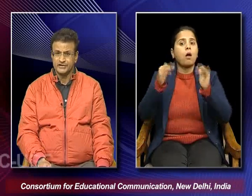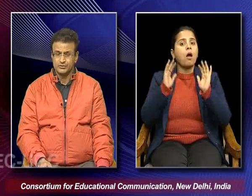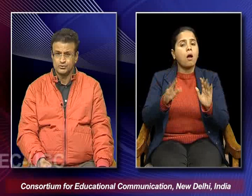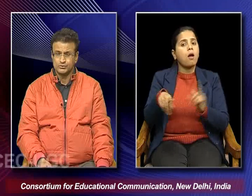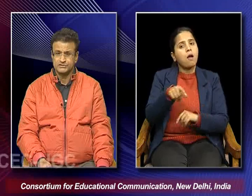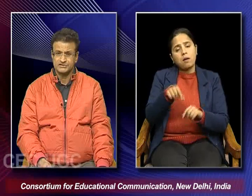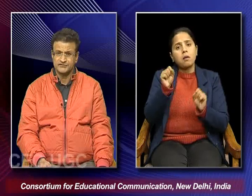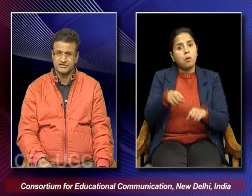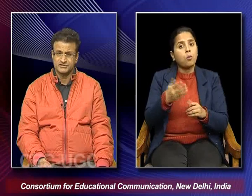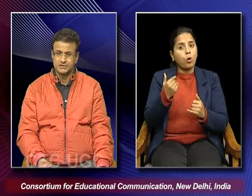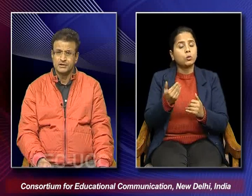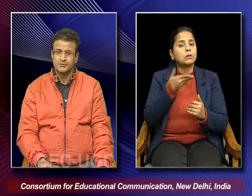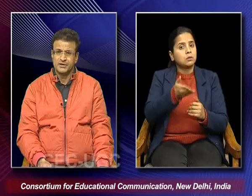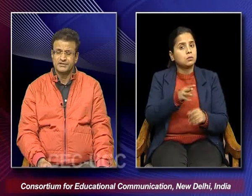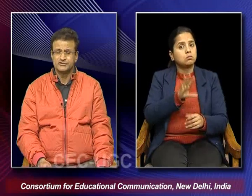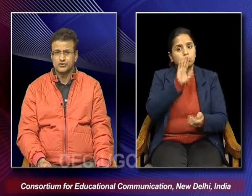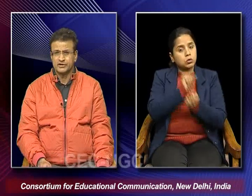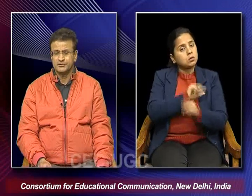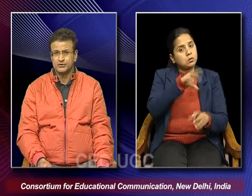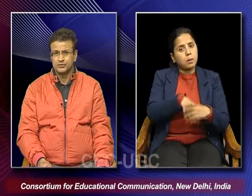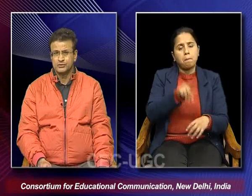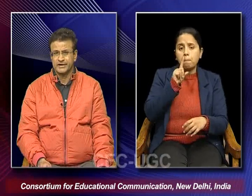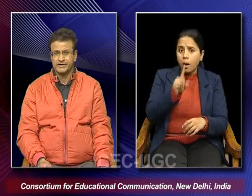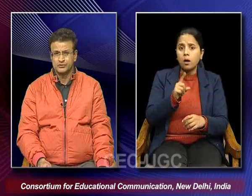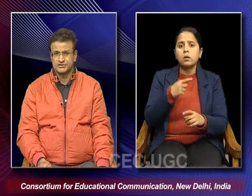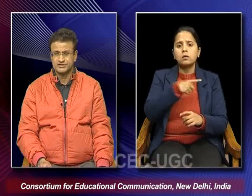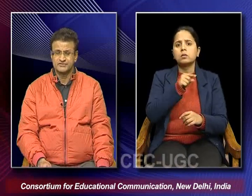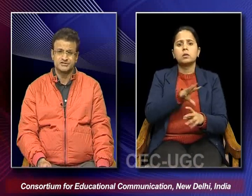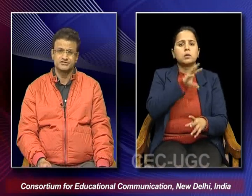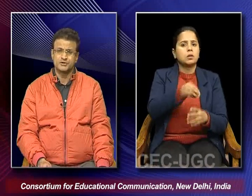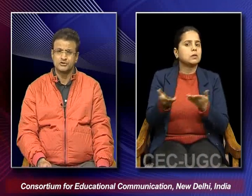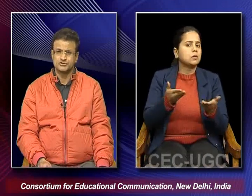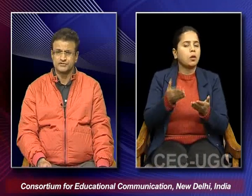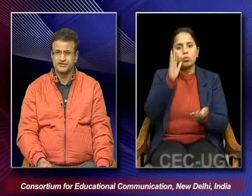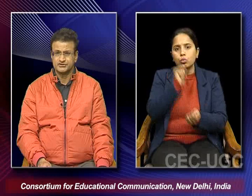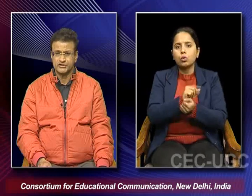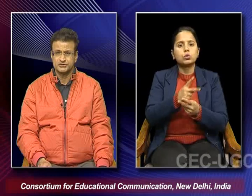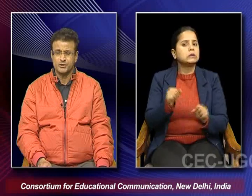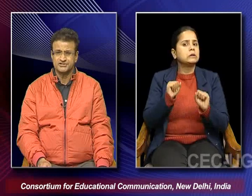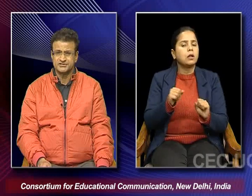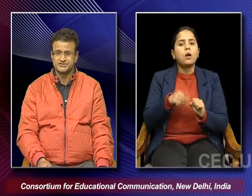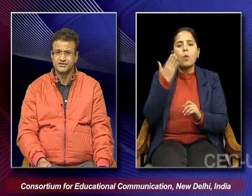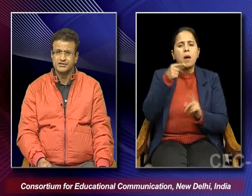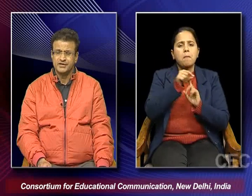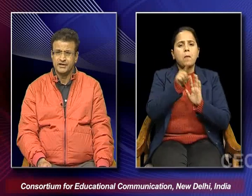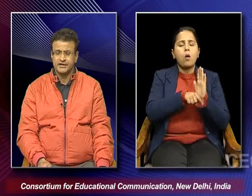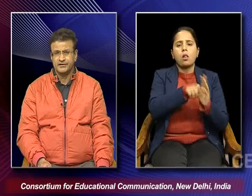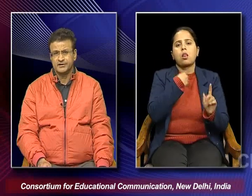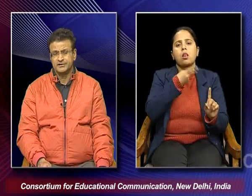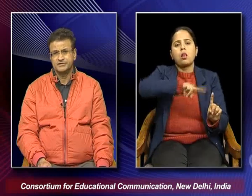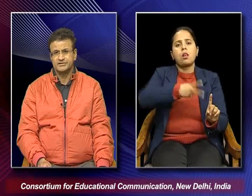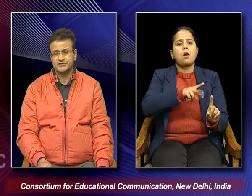get into the services, but he was not able to get into the services because of the dishonest policies